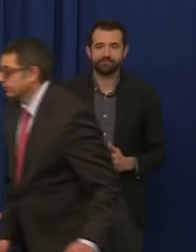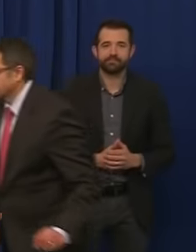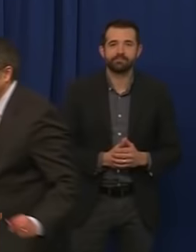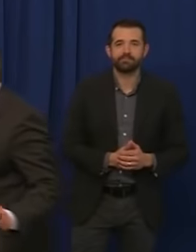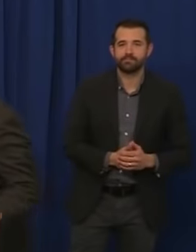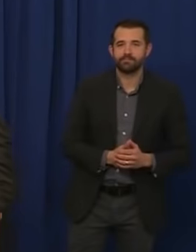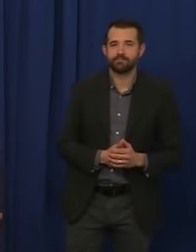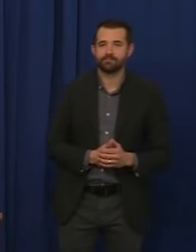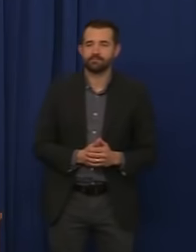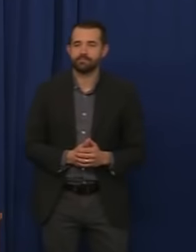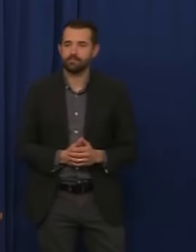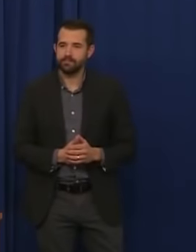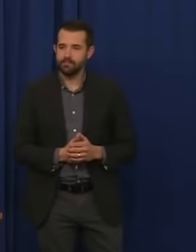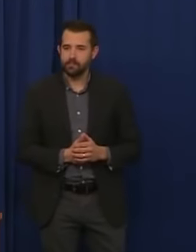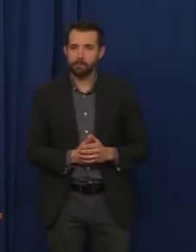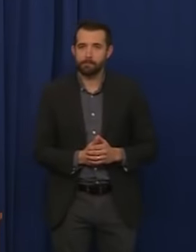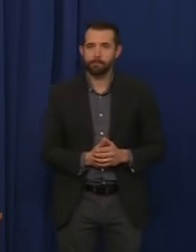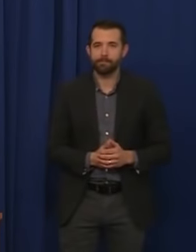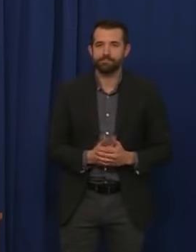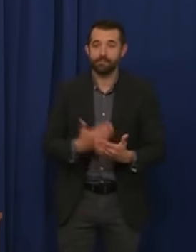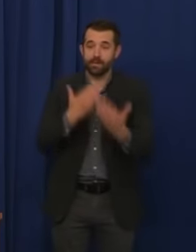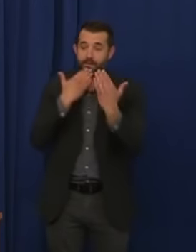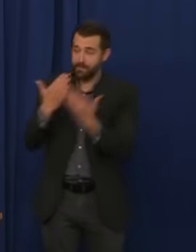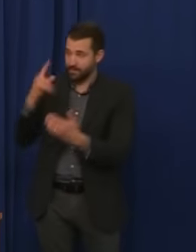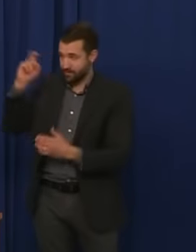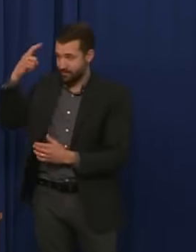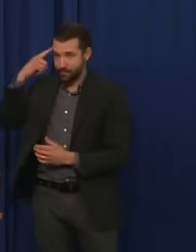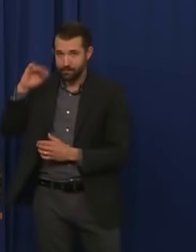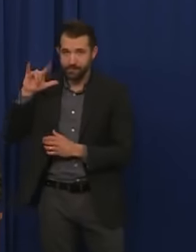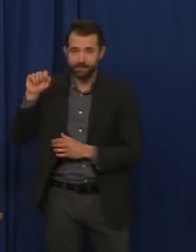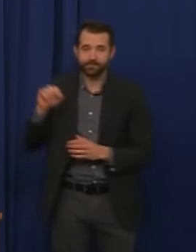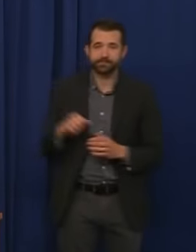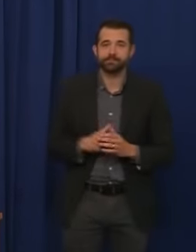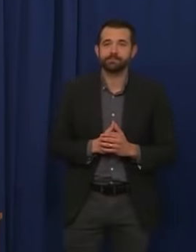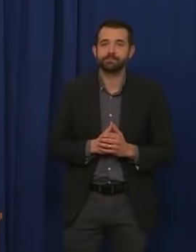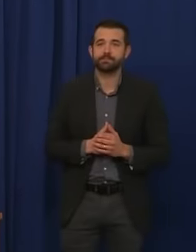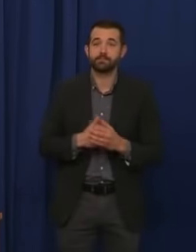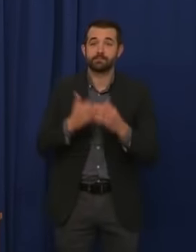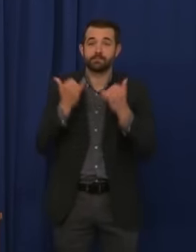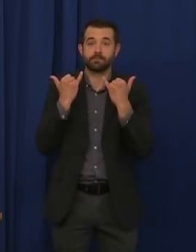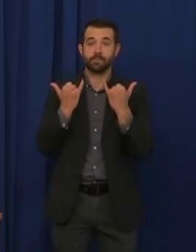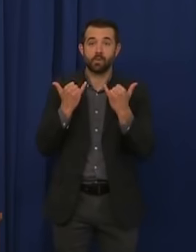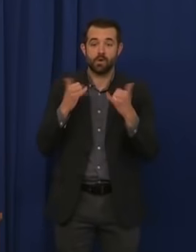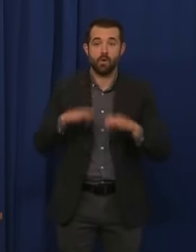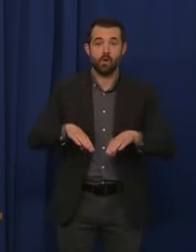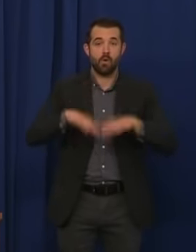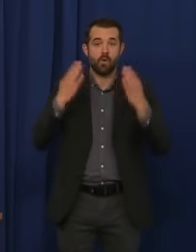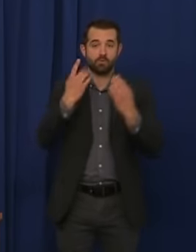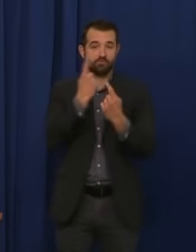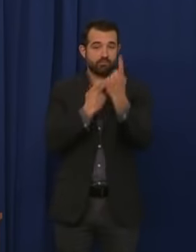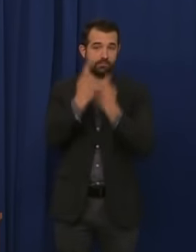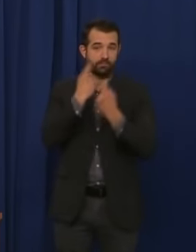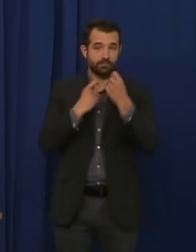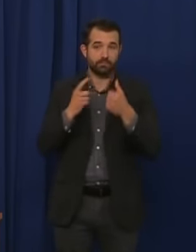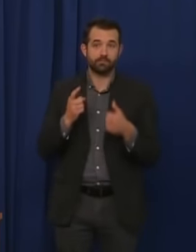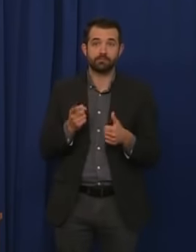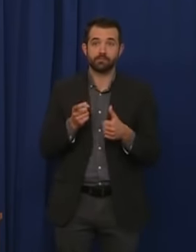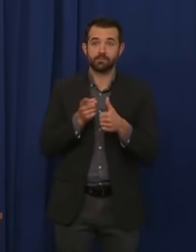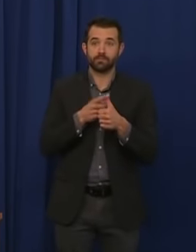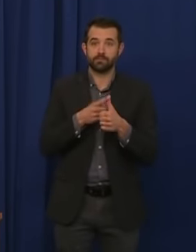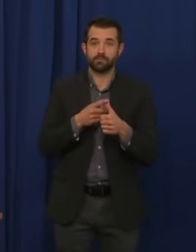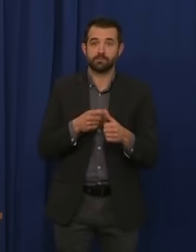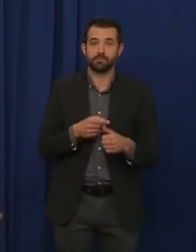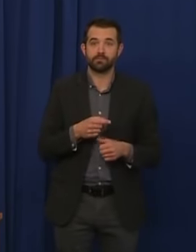Thank you very much, Governor Mills. We'll now turn to some questions from our colleagues in the media. And today's first question goes to